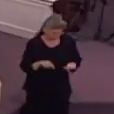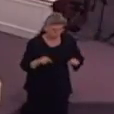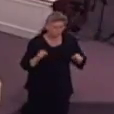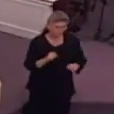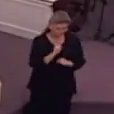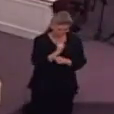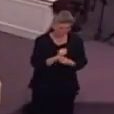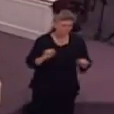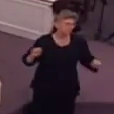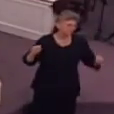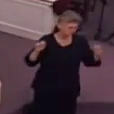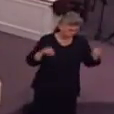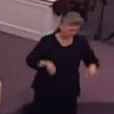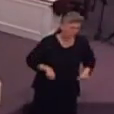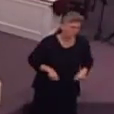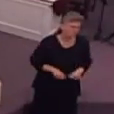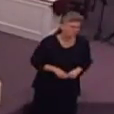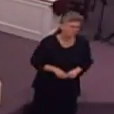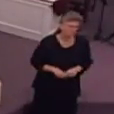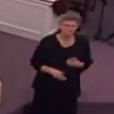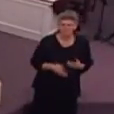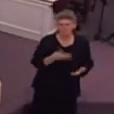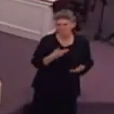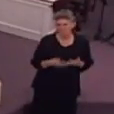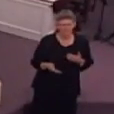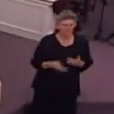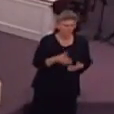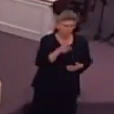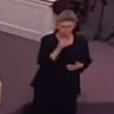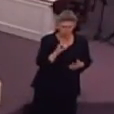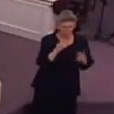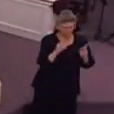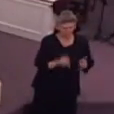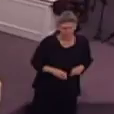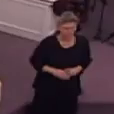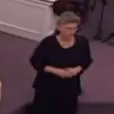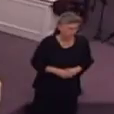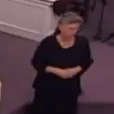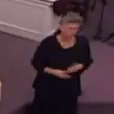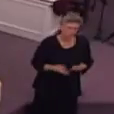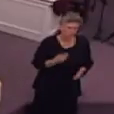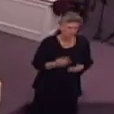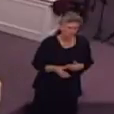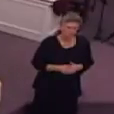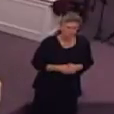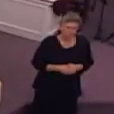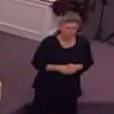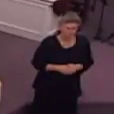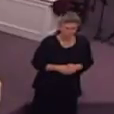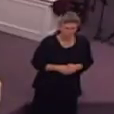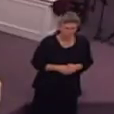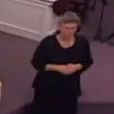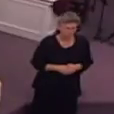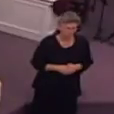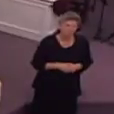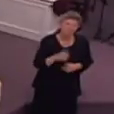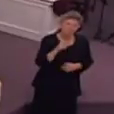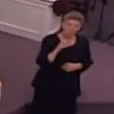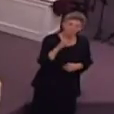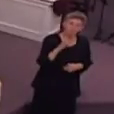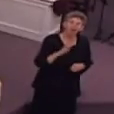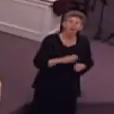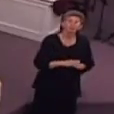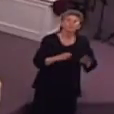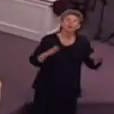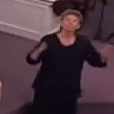You can be saved. It doesn't matter who that individual is. Come on, he's a God with